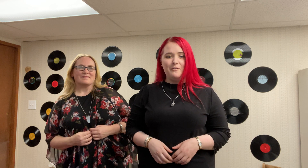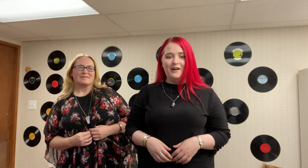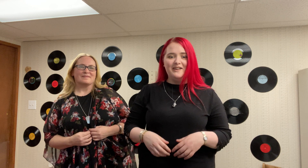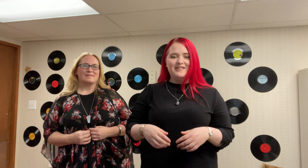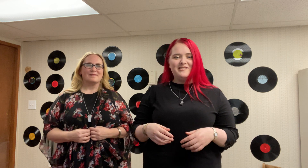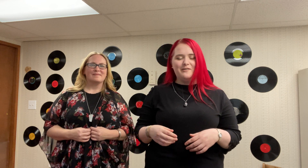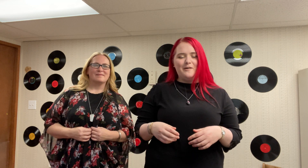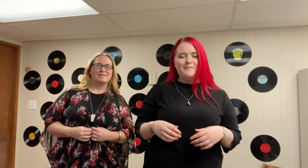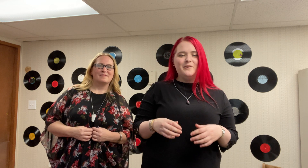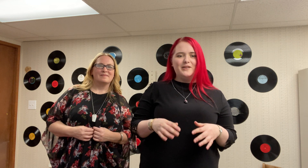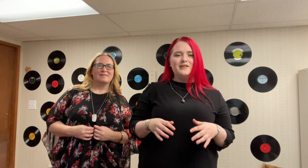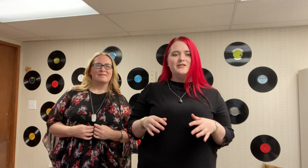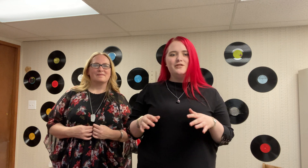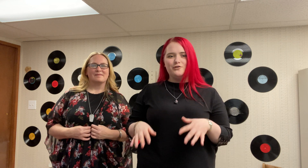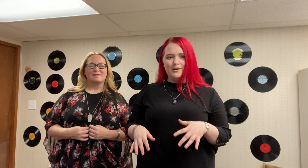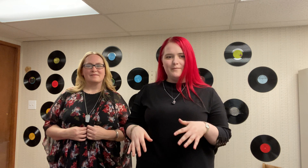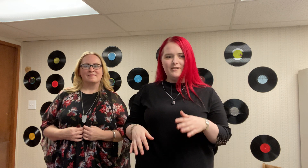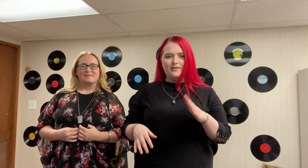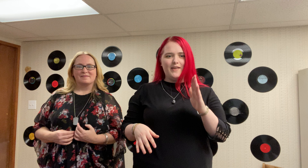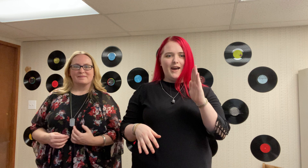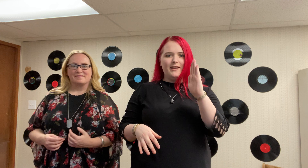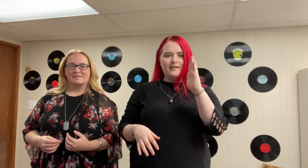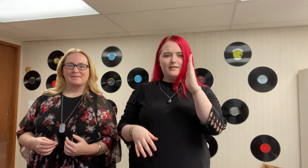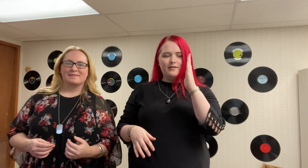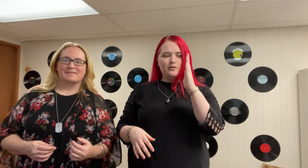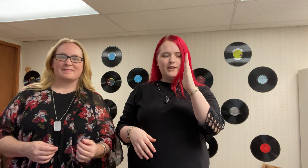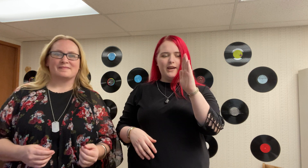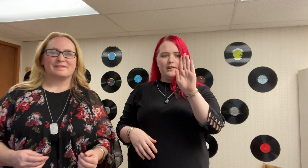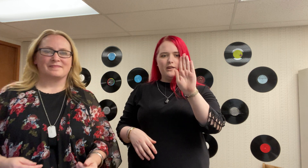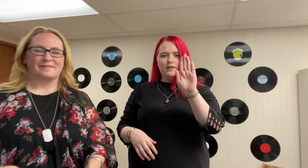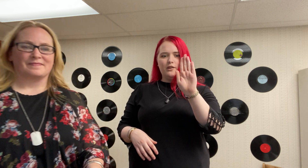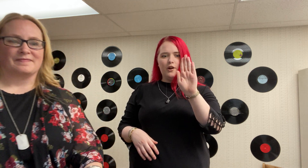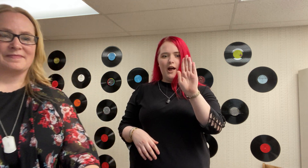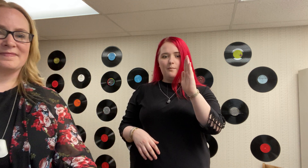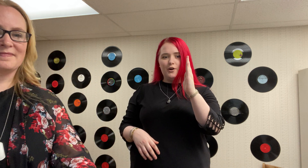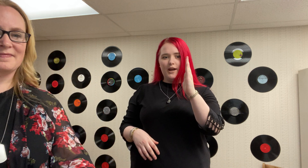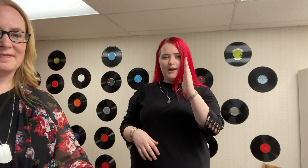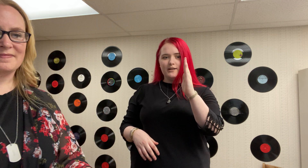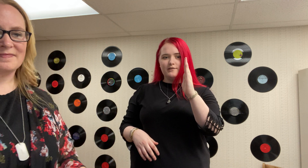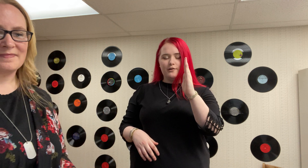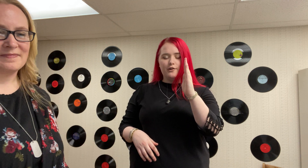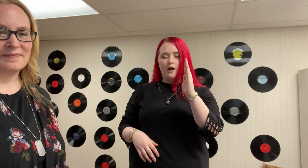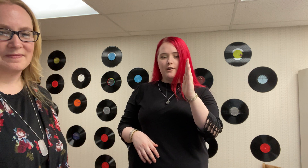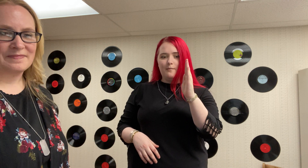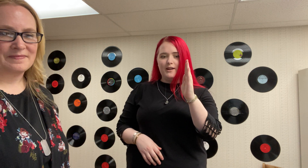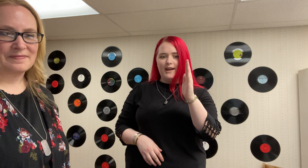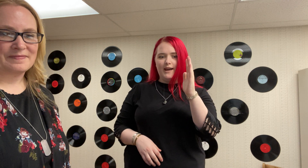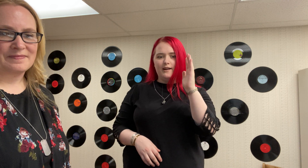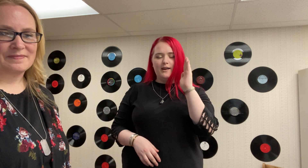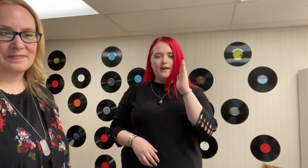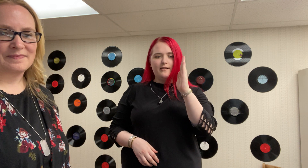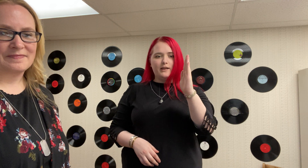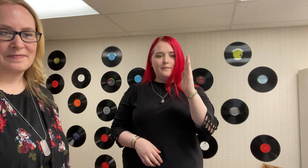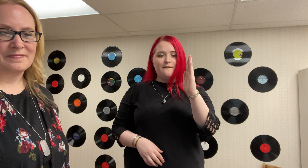on. So A Million Dreams. That is, you take your helper hand, so your non-dominant hand, it's going to be